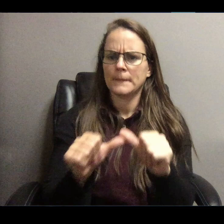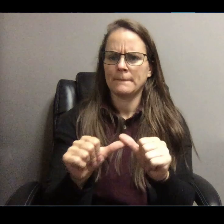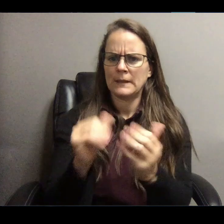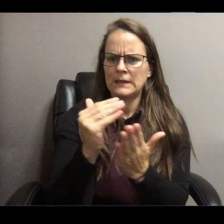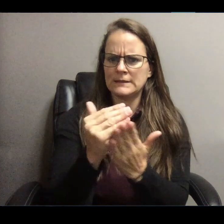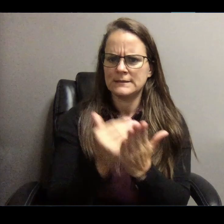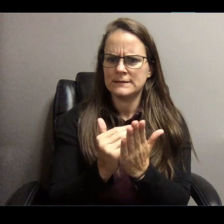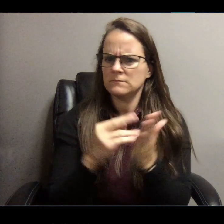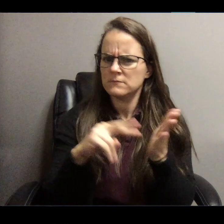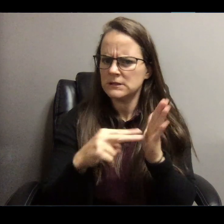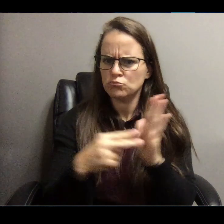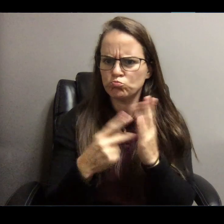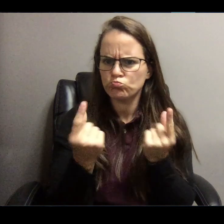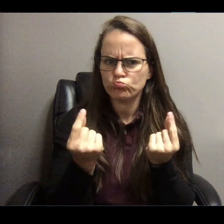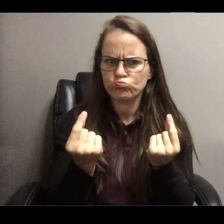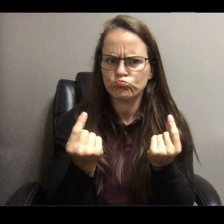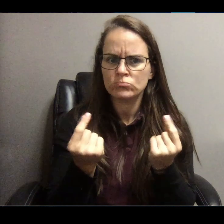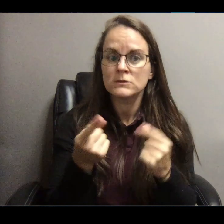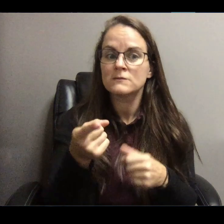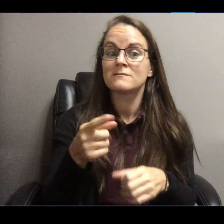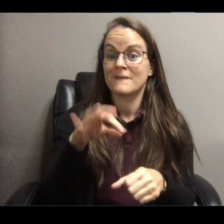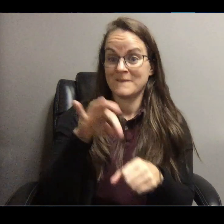Now, what exactly is a permanent list?